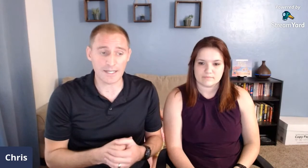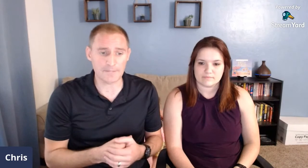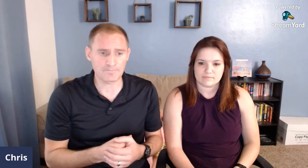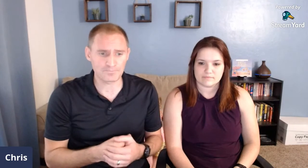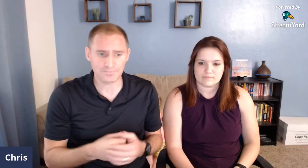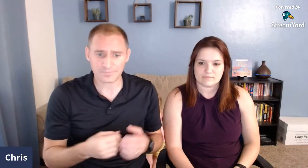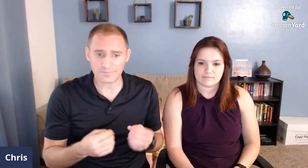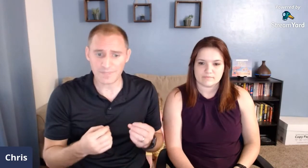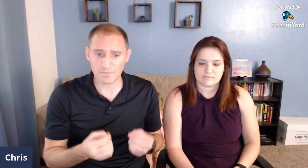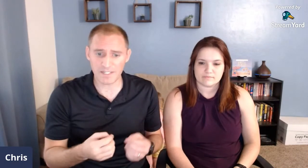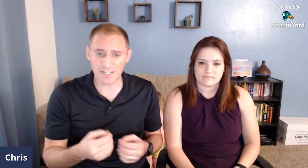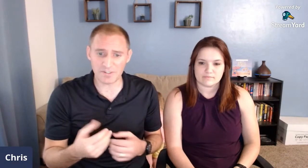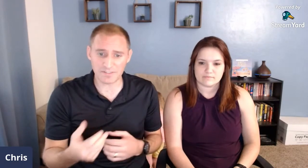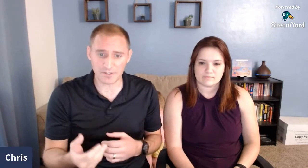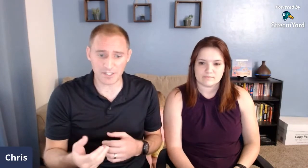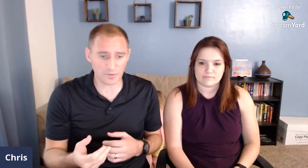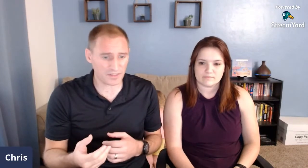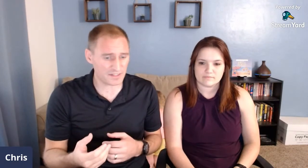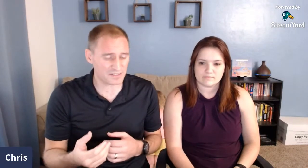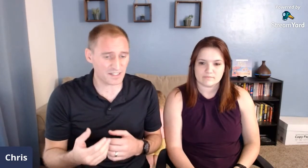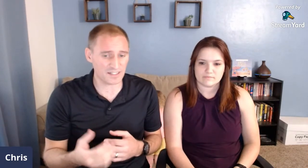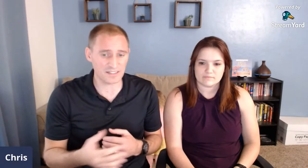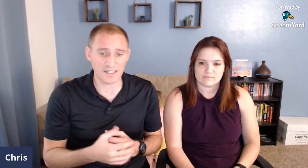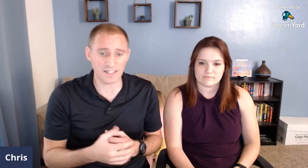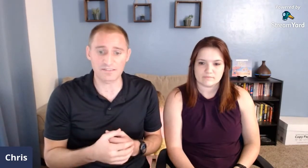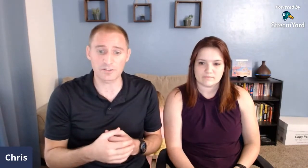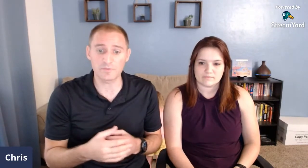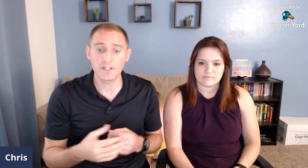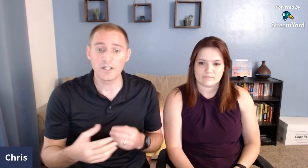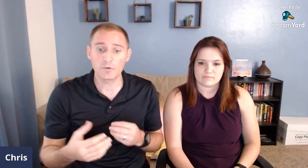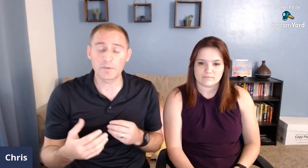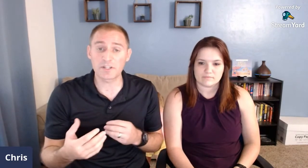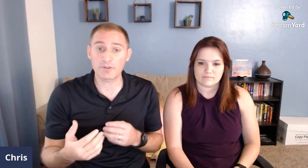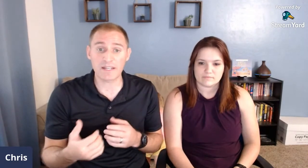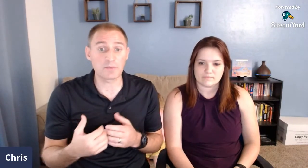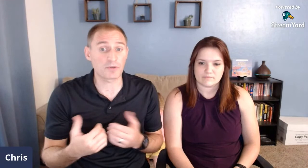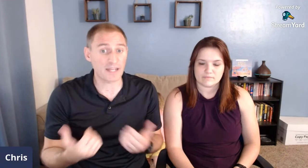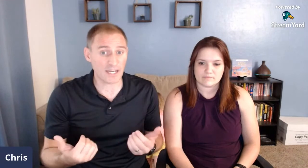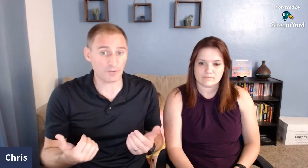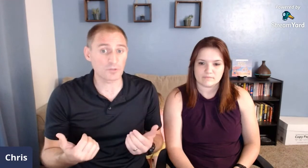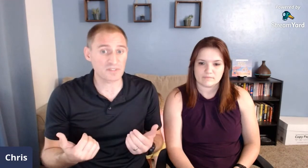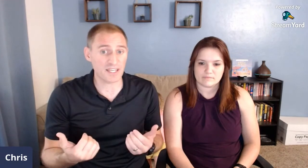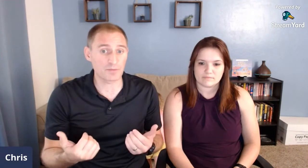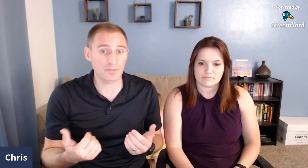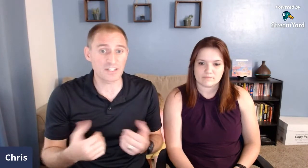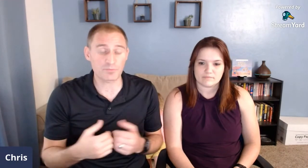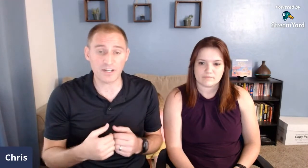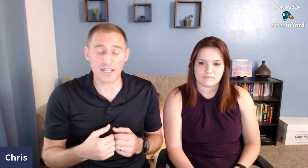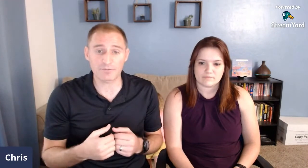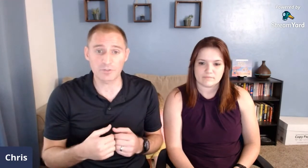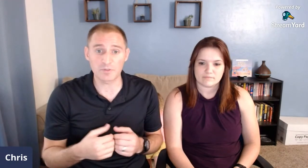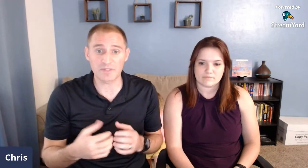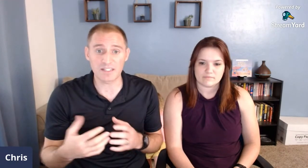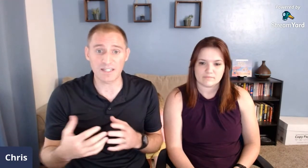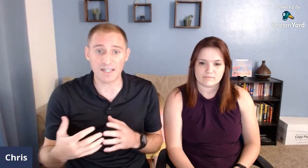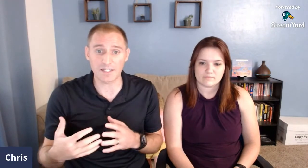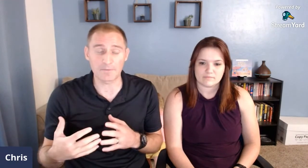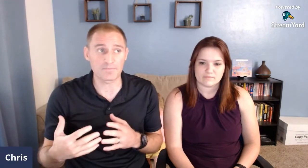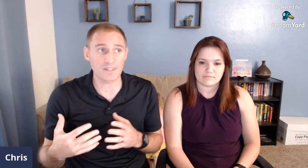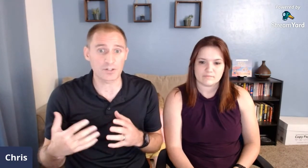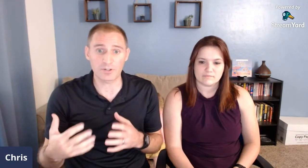useful. But anyways, if you're here with us on Zoom, we'll be creating breakout rooms, and each breakout room will